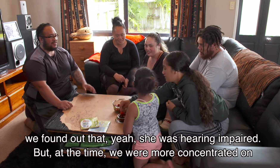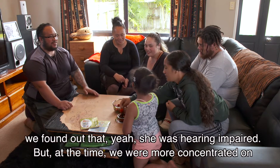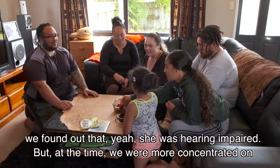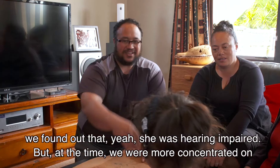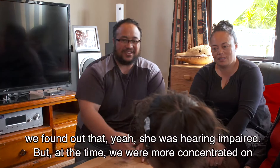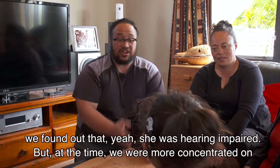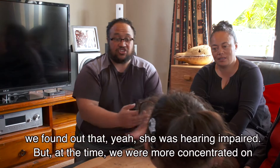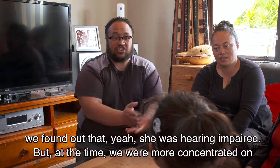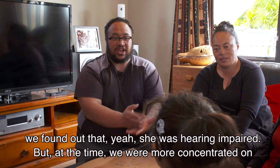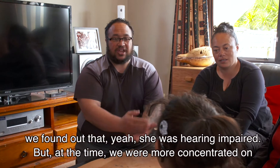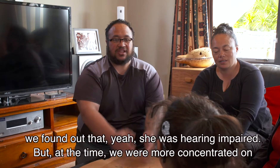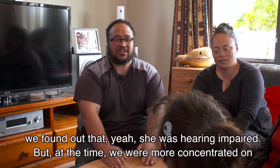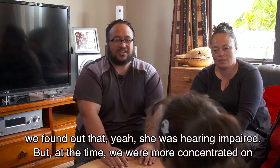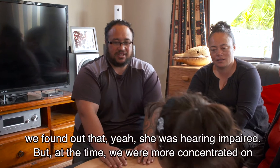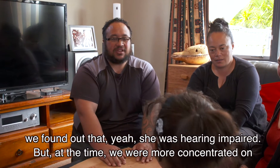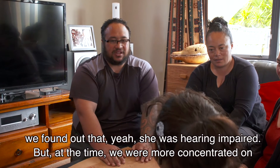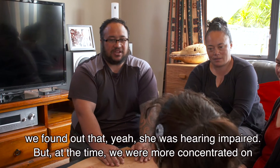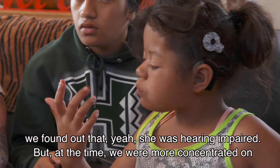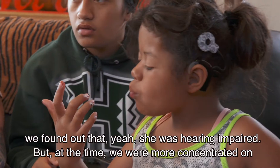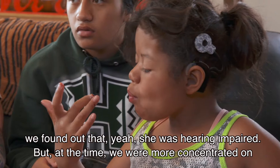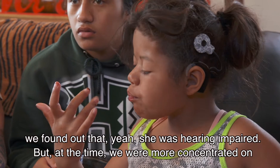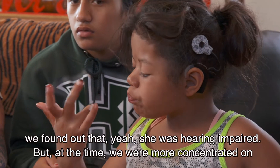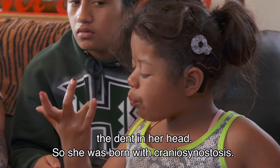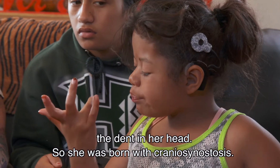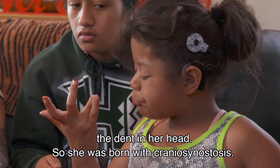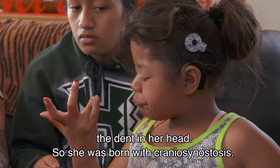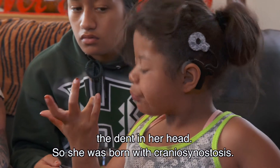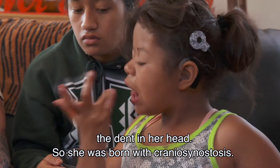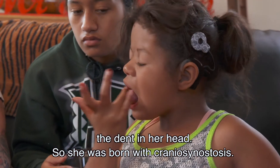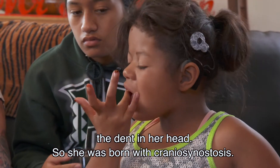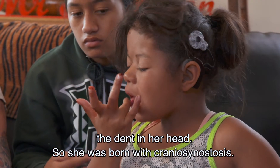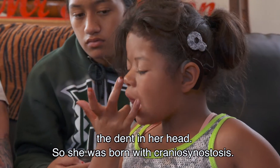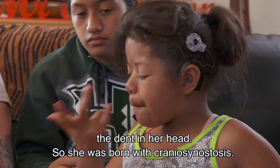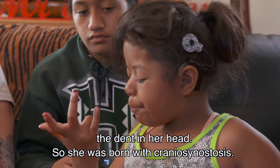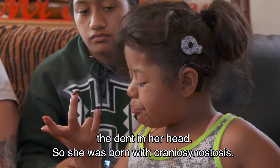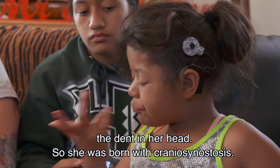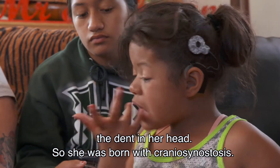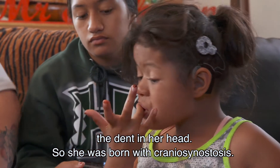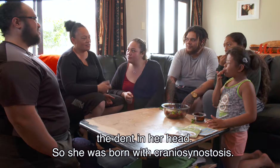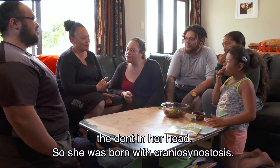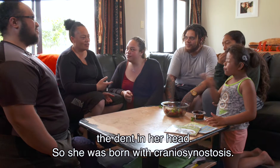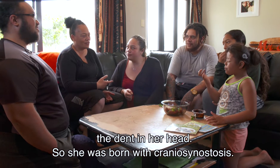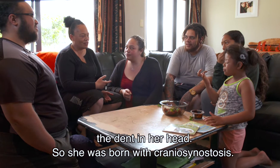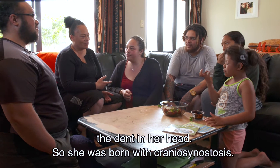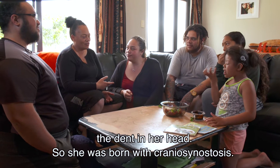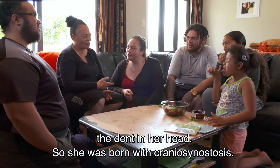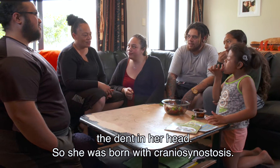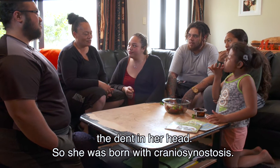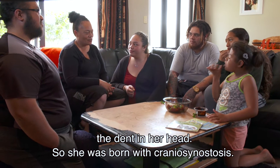hearing impaired. But at the time, we were more concentrated on the dent in her head. So she was born with cranial